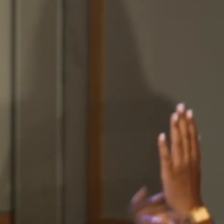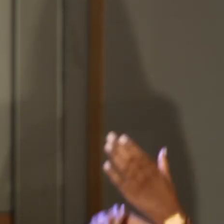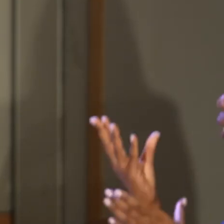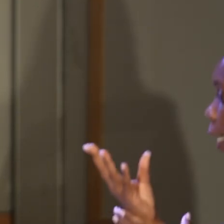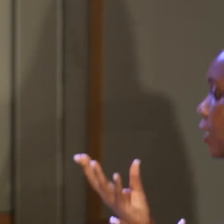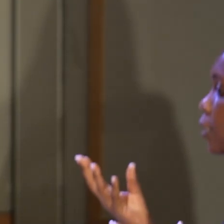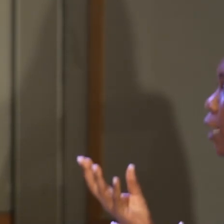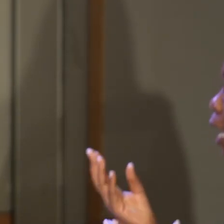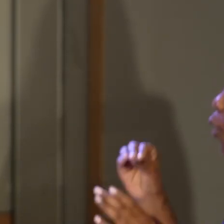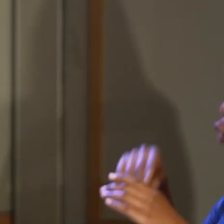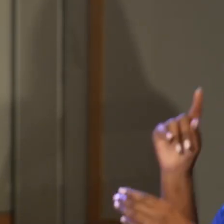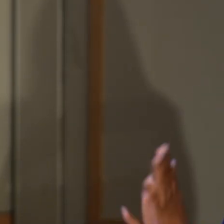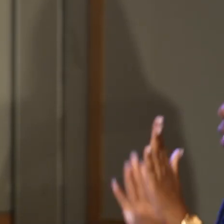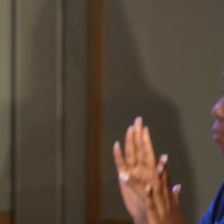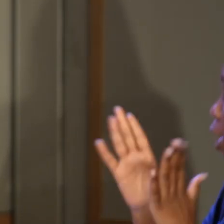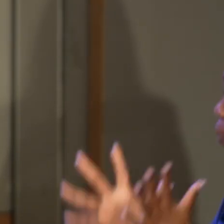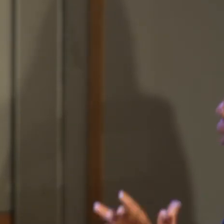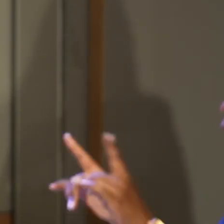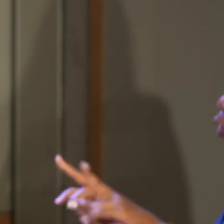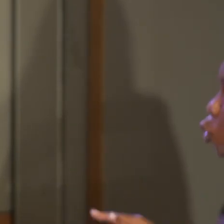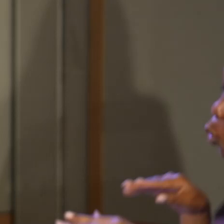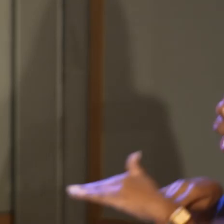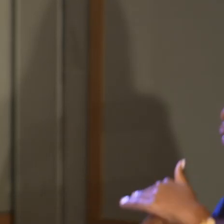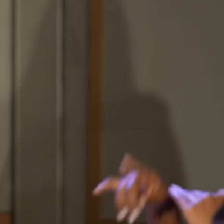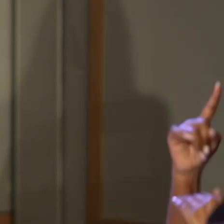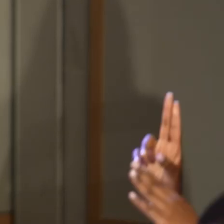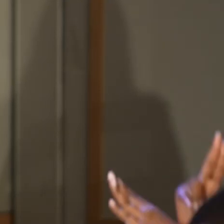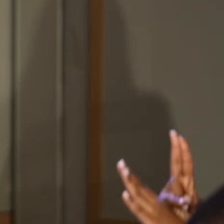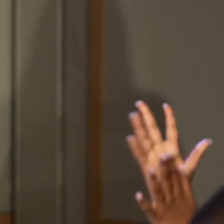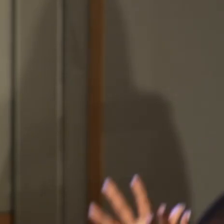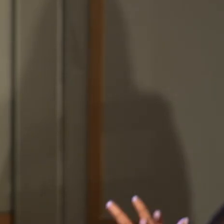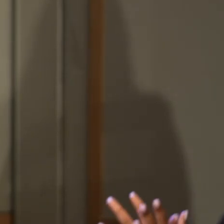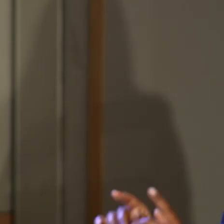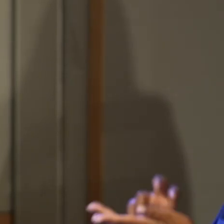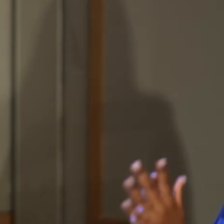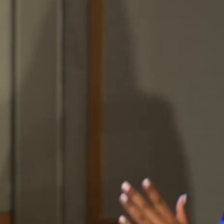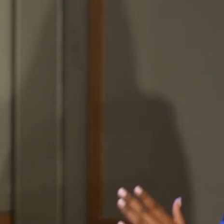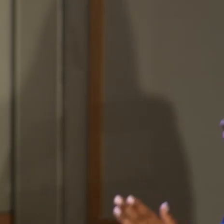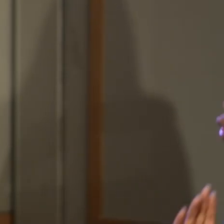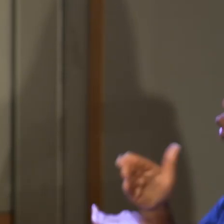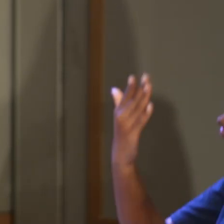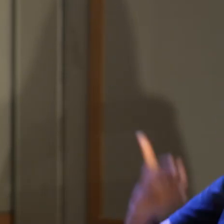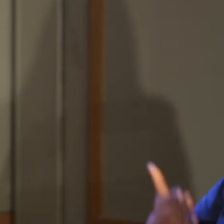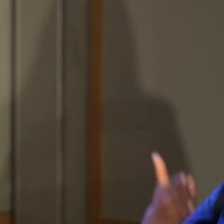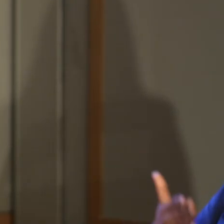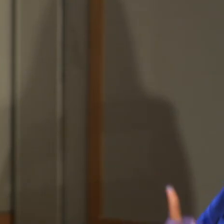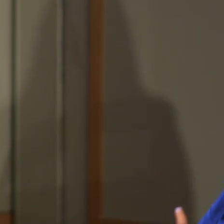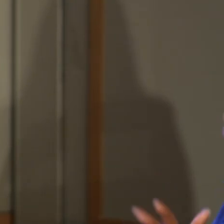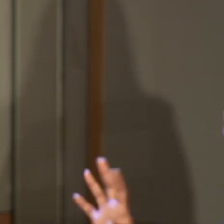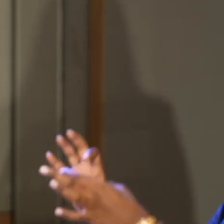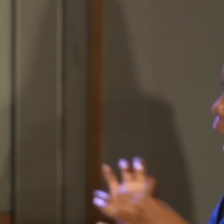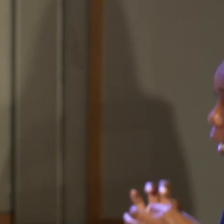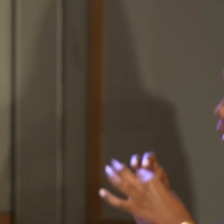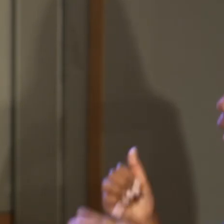for developers and uneven access for users. So cross-border alignment support inclusive design from the start and